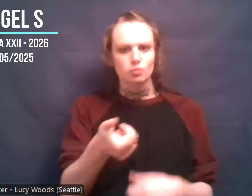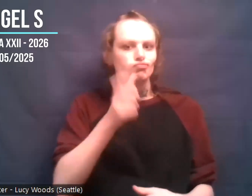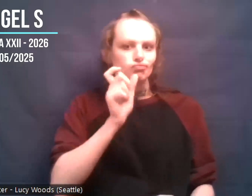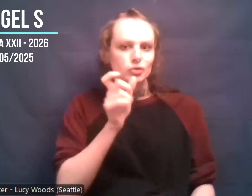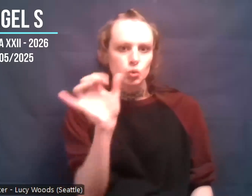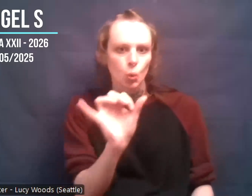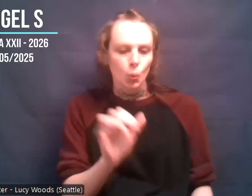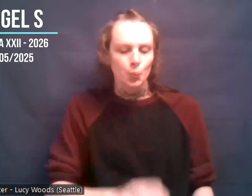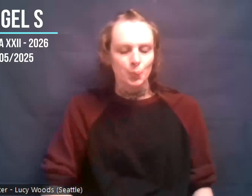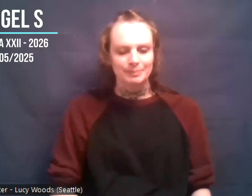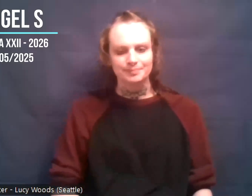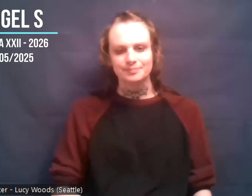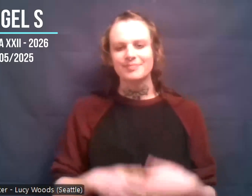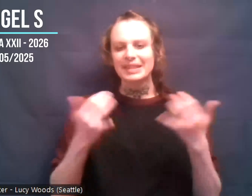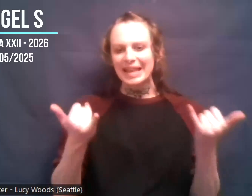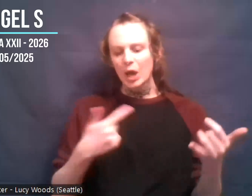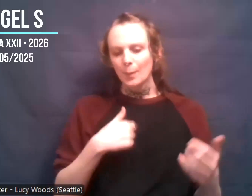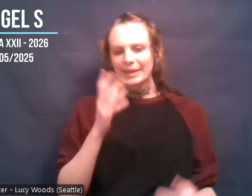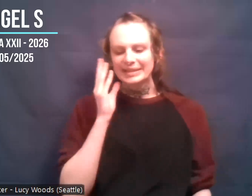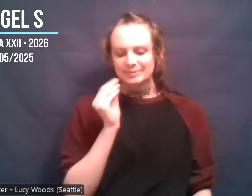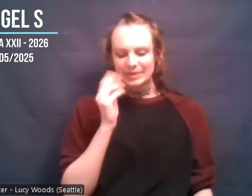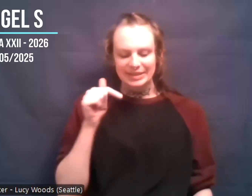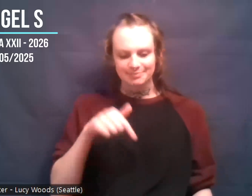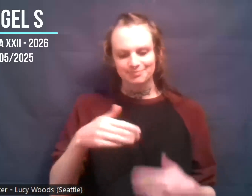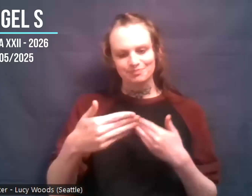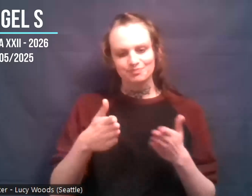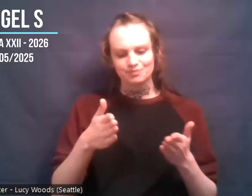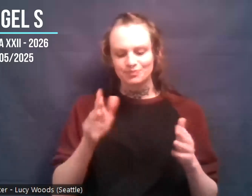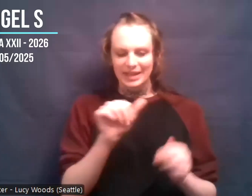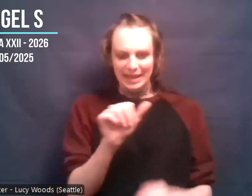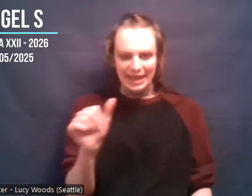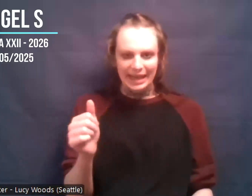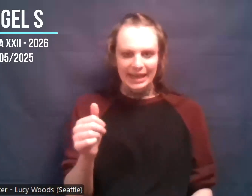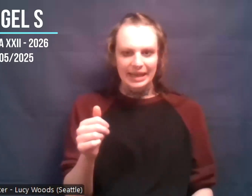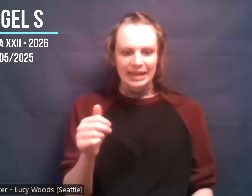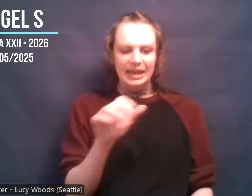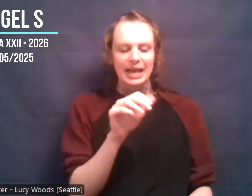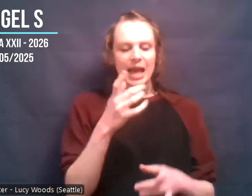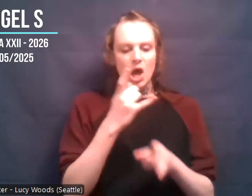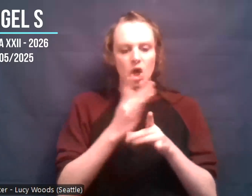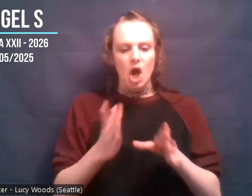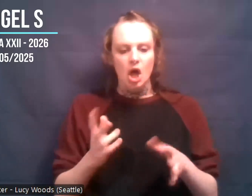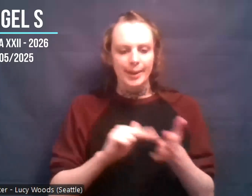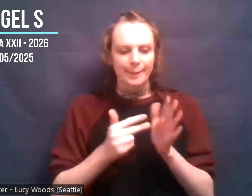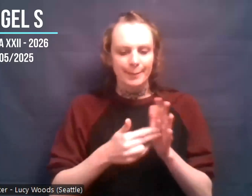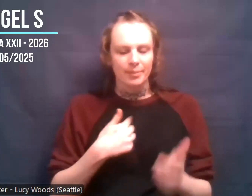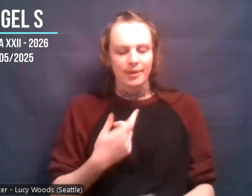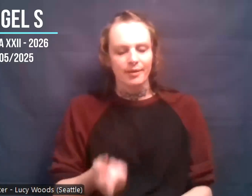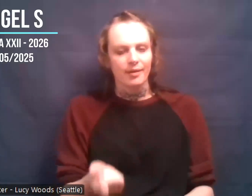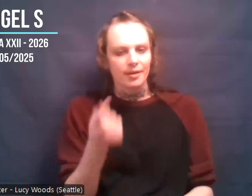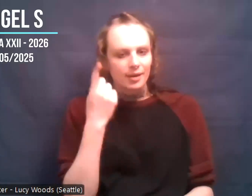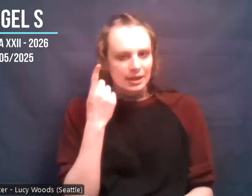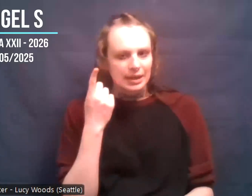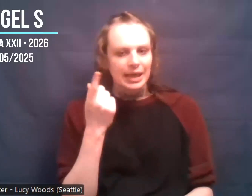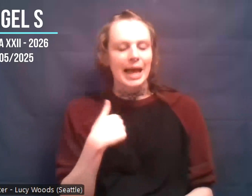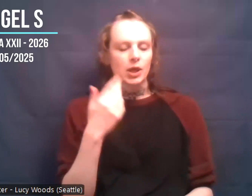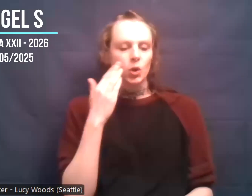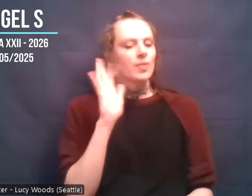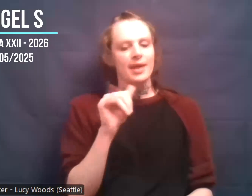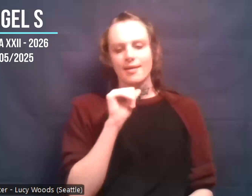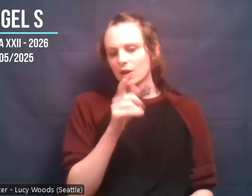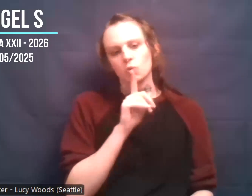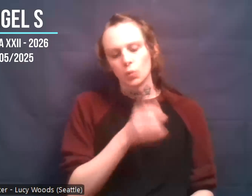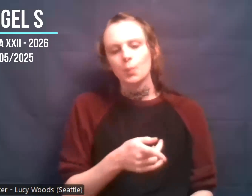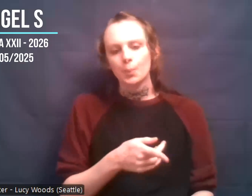had experience in these rooms and having an understanding what an alcoholic is, I know that's not the truth today. Although these things have had an impact